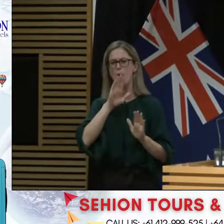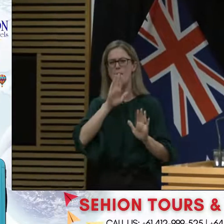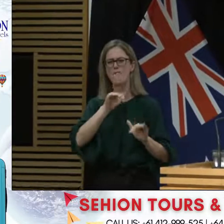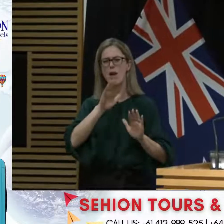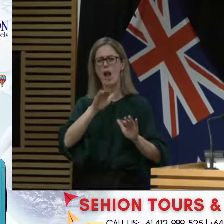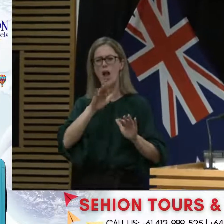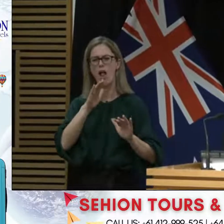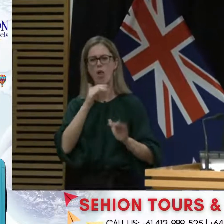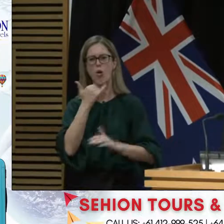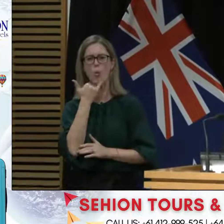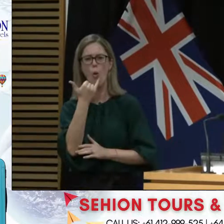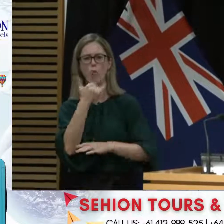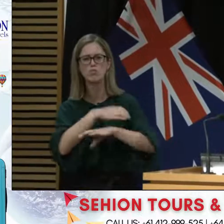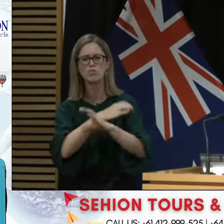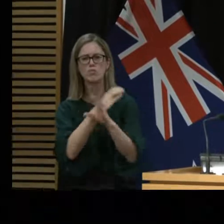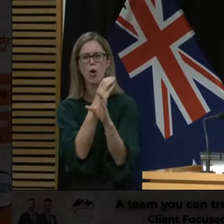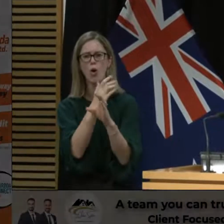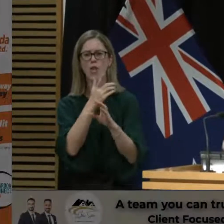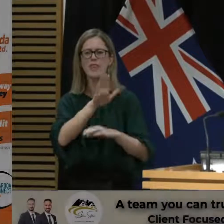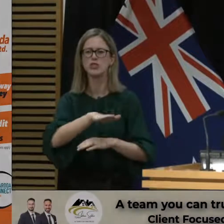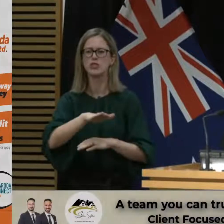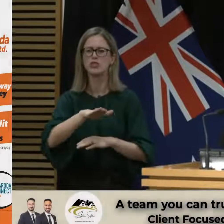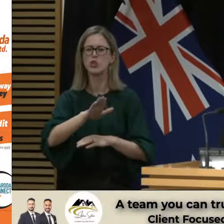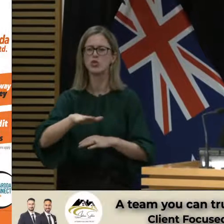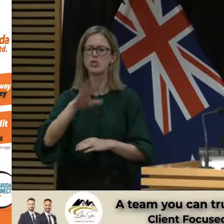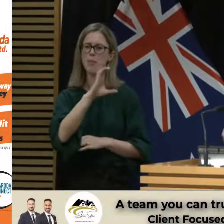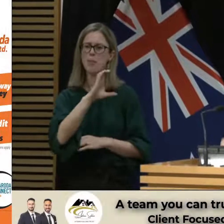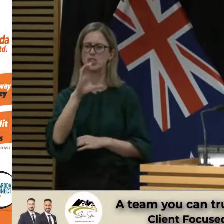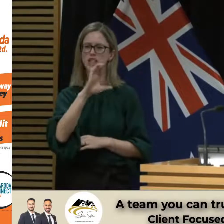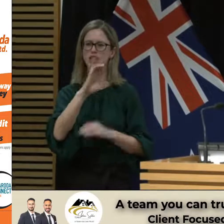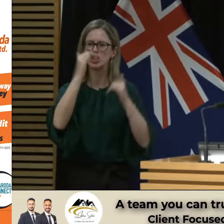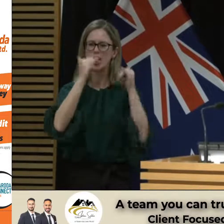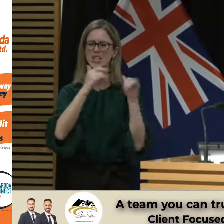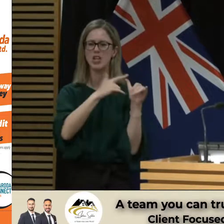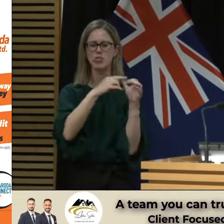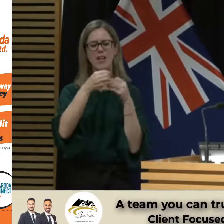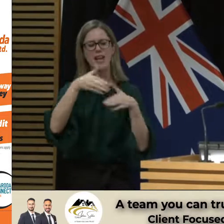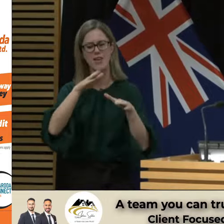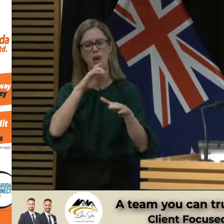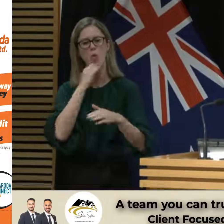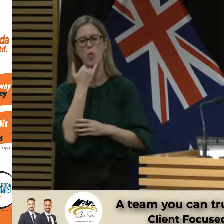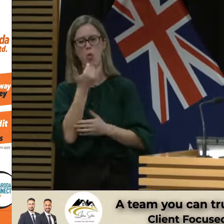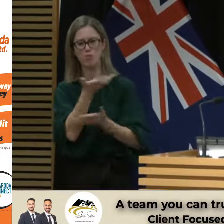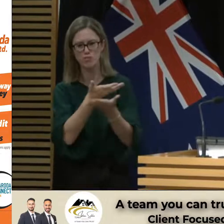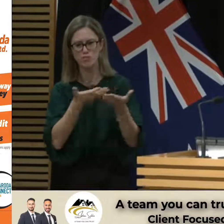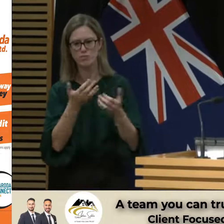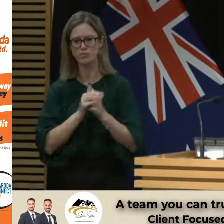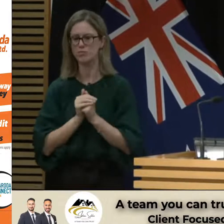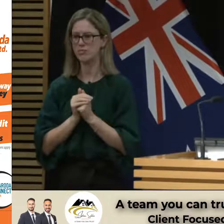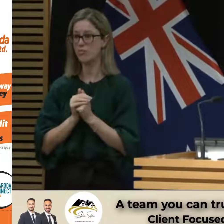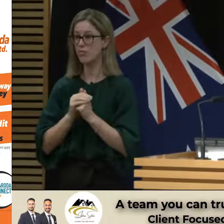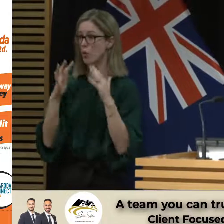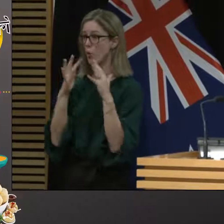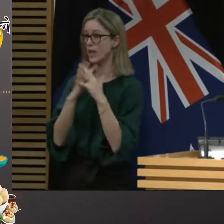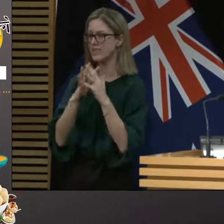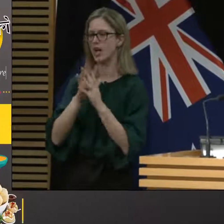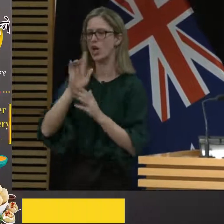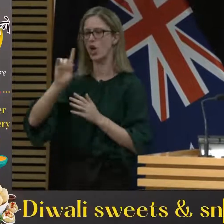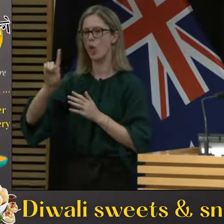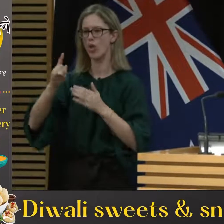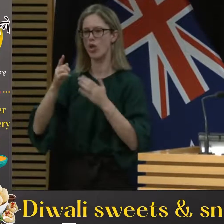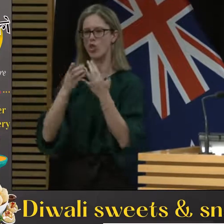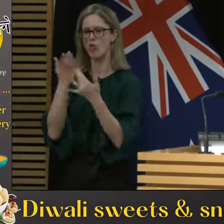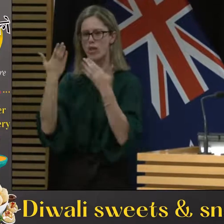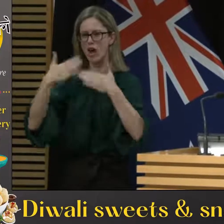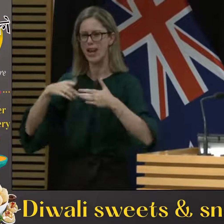farewell call with outgoing Children's Commissioner Judge Andrew Beecroft. Overnight on Wednesday, I'll be attending the East Asia